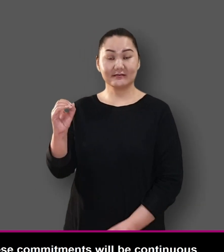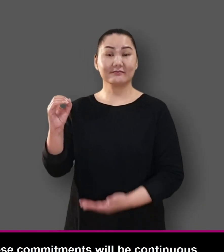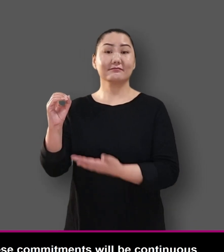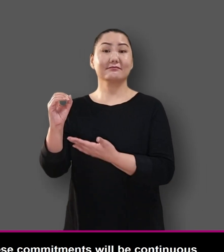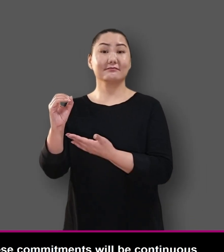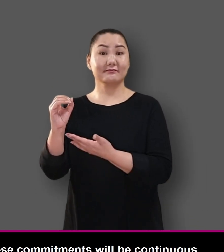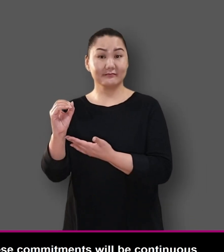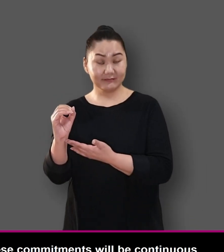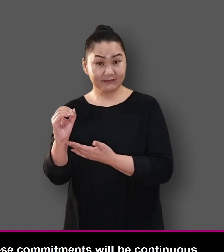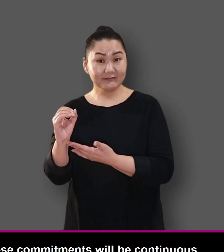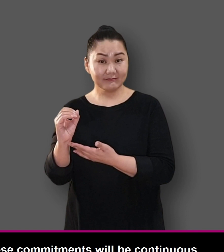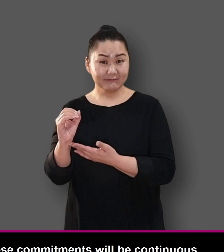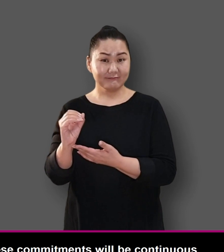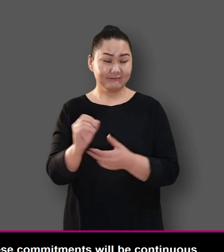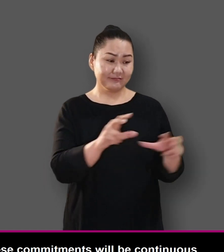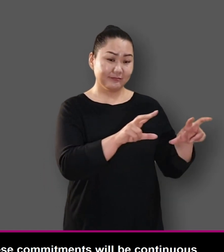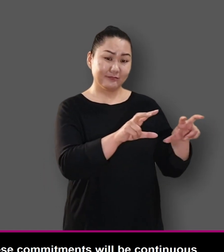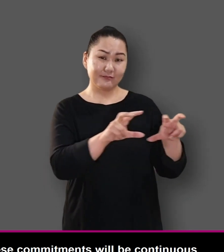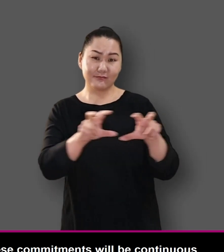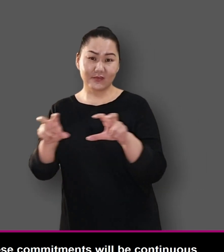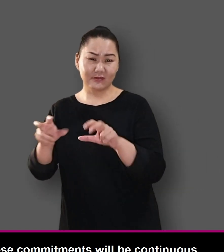Reviewing the progress on these commitments will be continuous